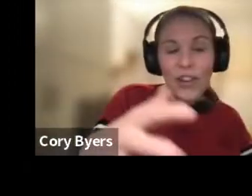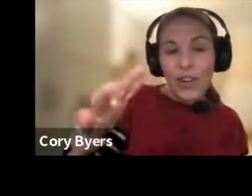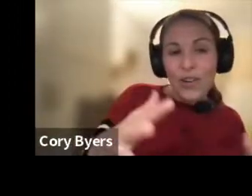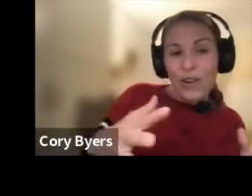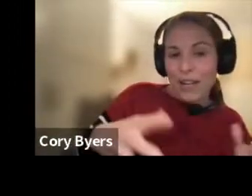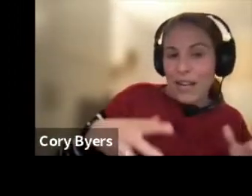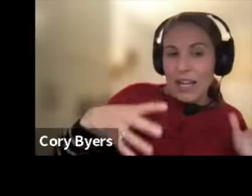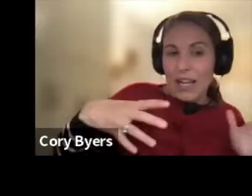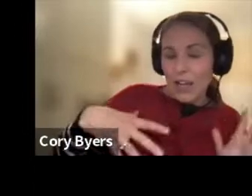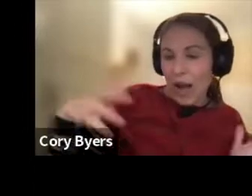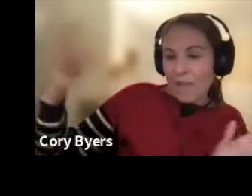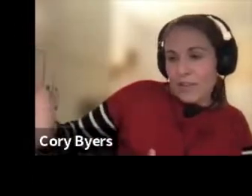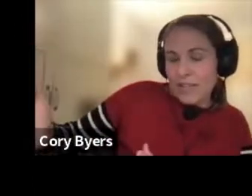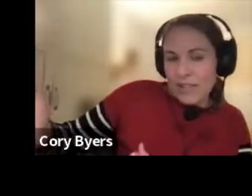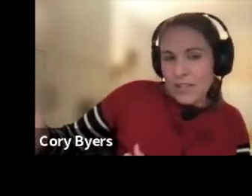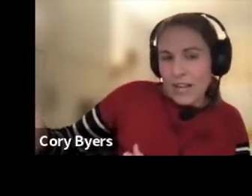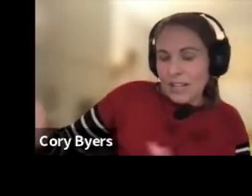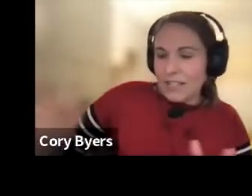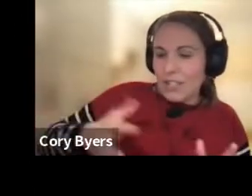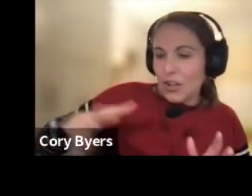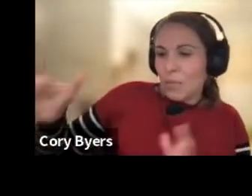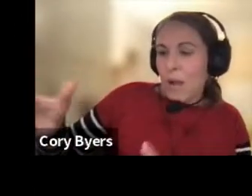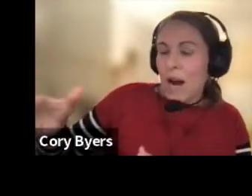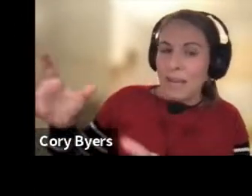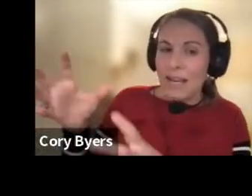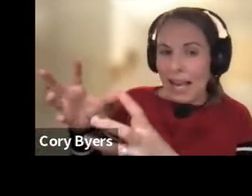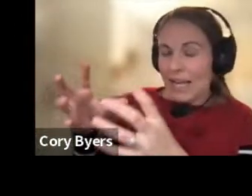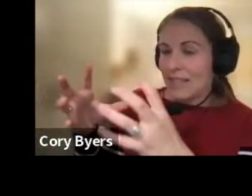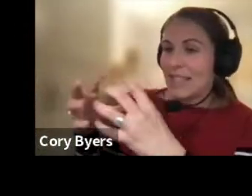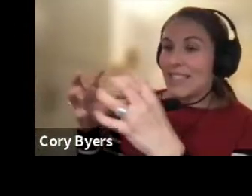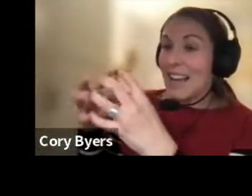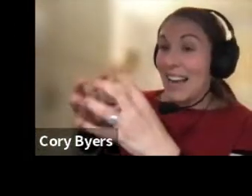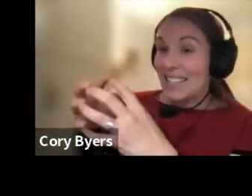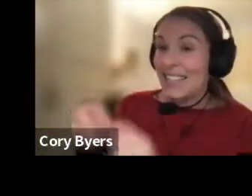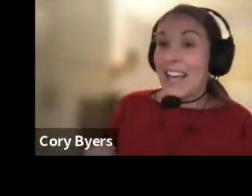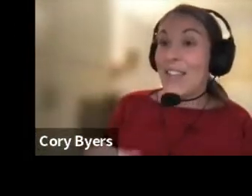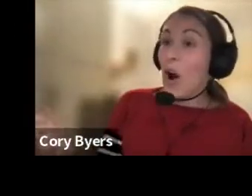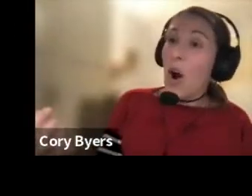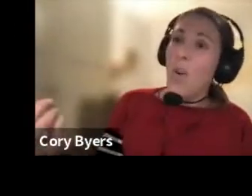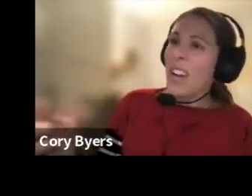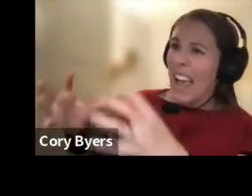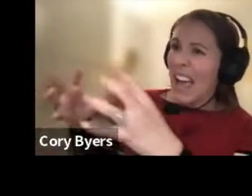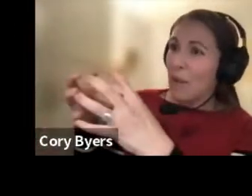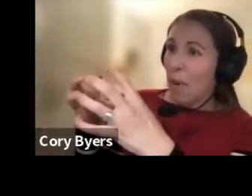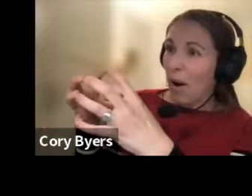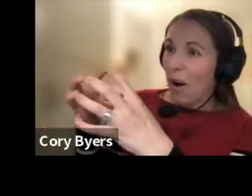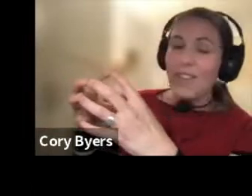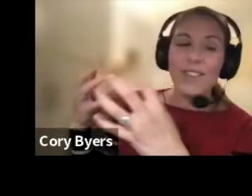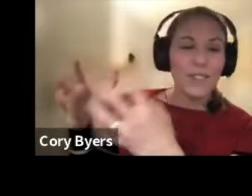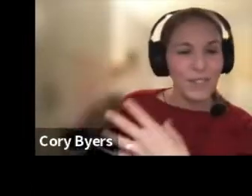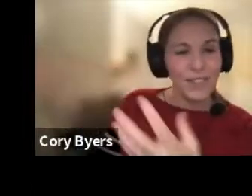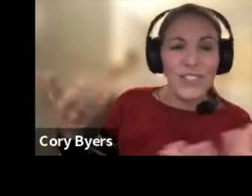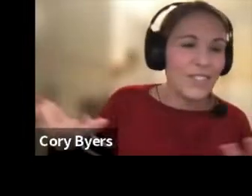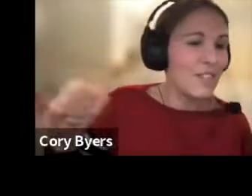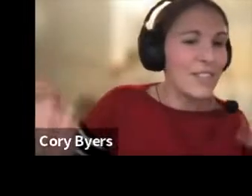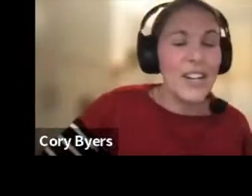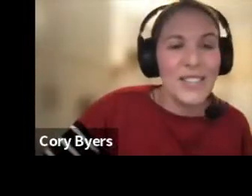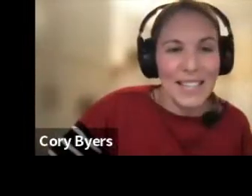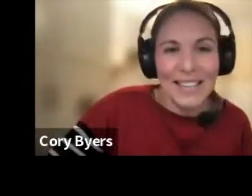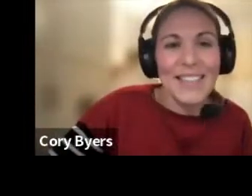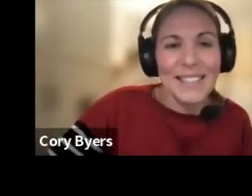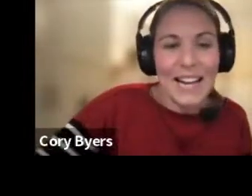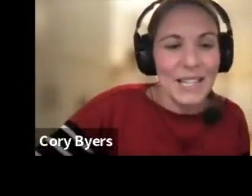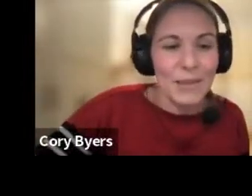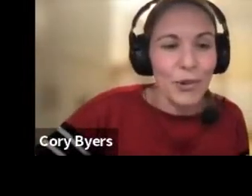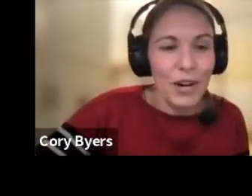of you and you have your sister next to you, mommy and aunt can sign together. Oh, can I have the ball? So just they're